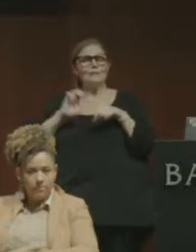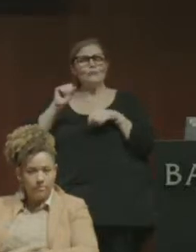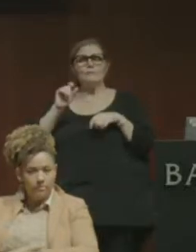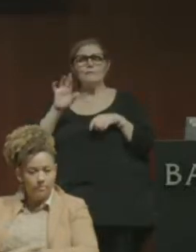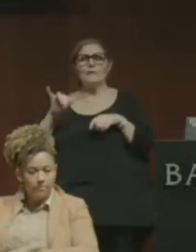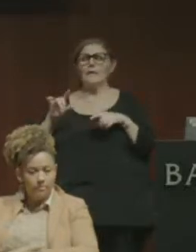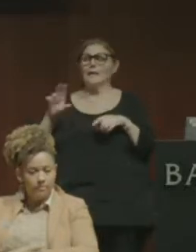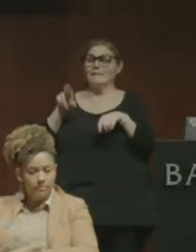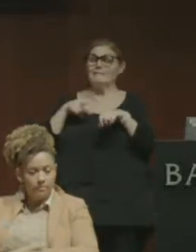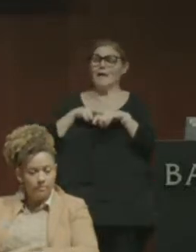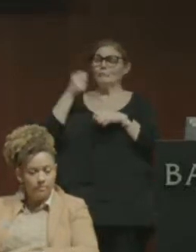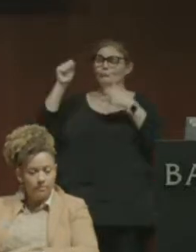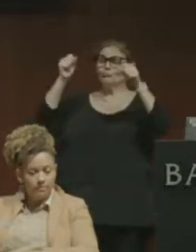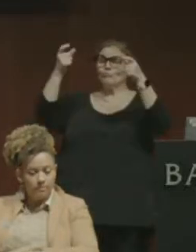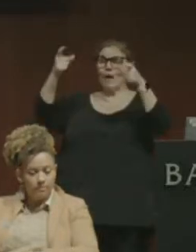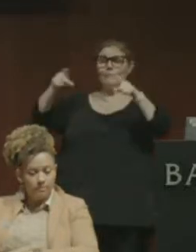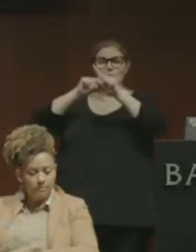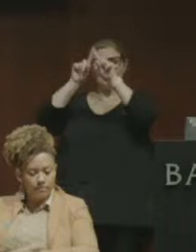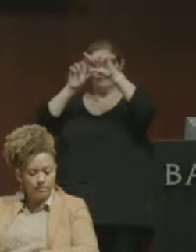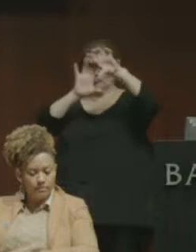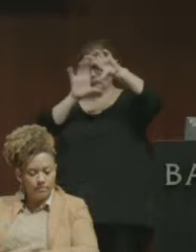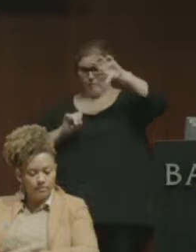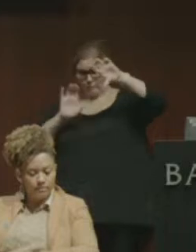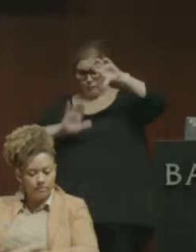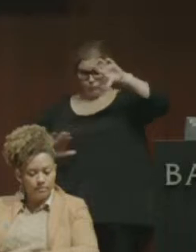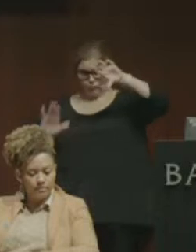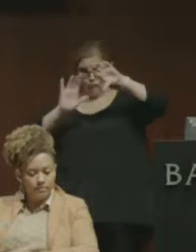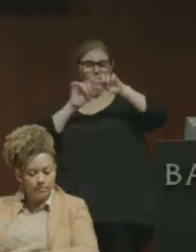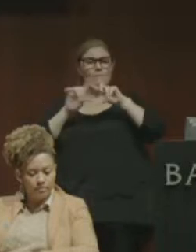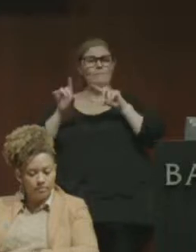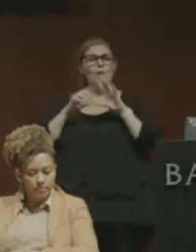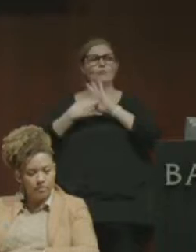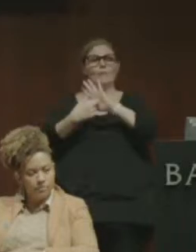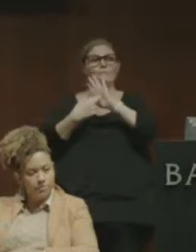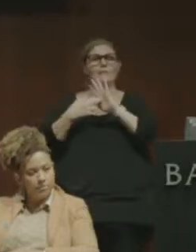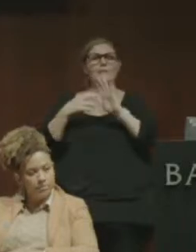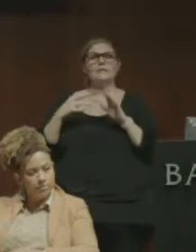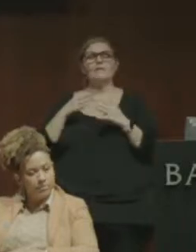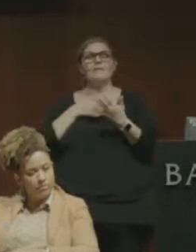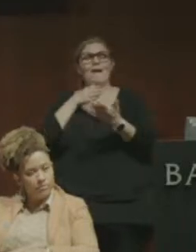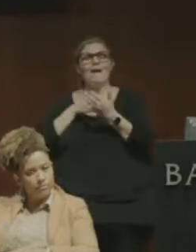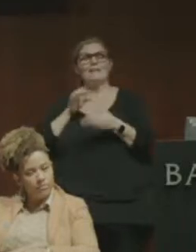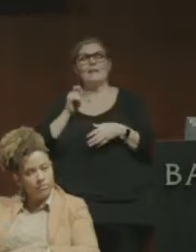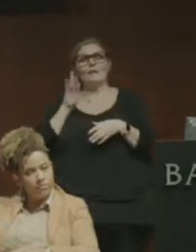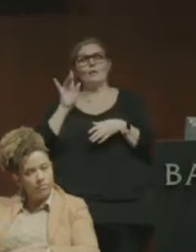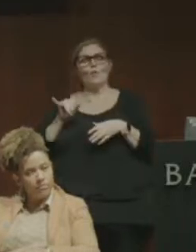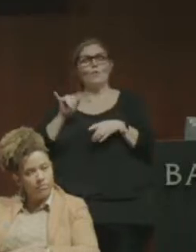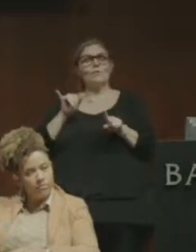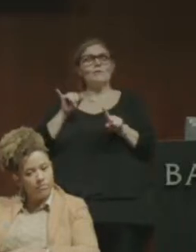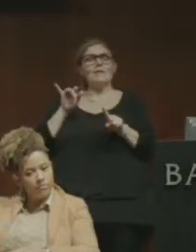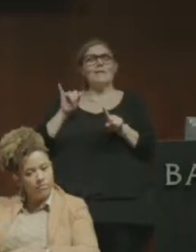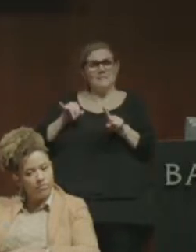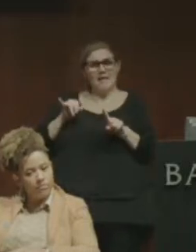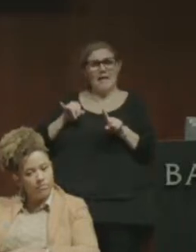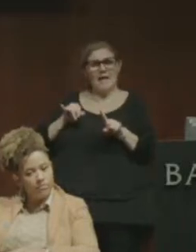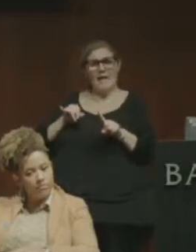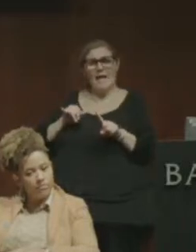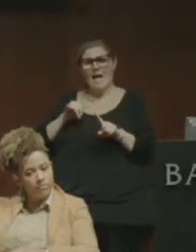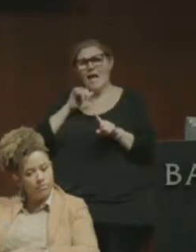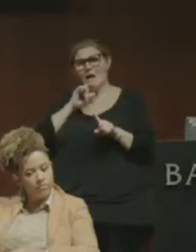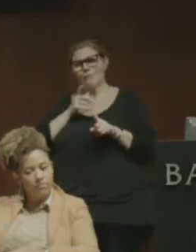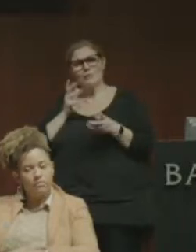nationalist movements emerged from various parts of African societies, representation of anti-colonialism efforts were and remain in